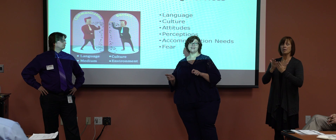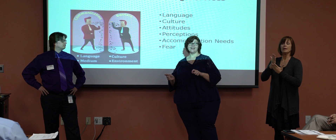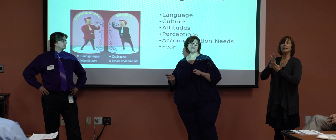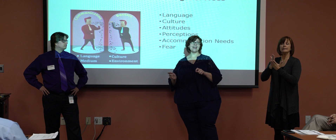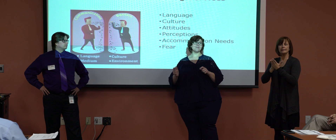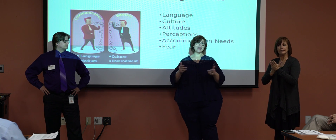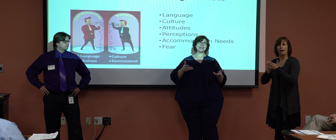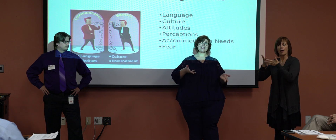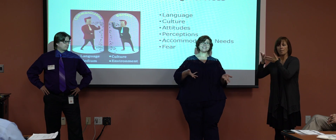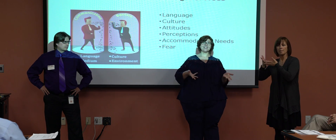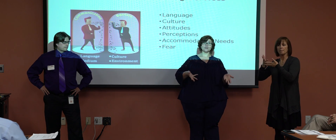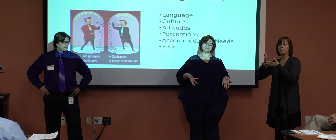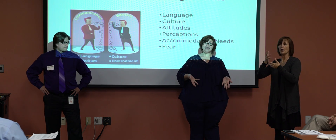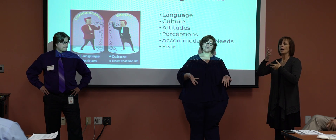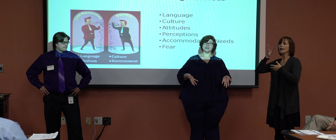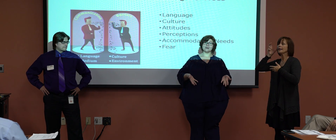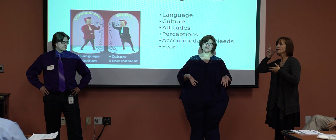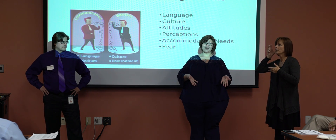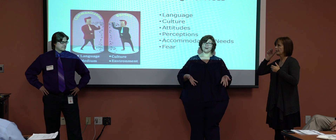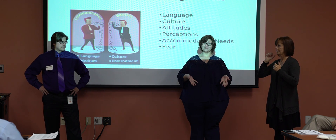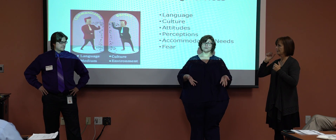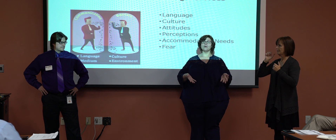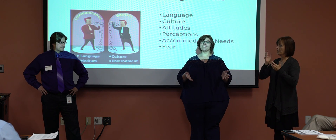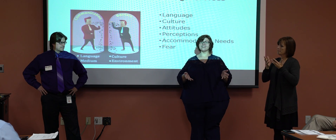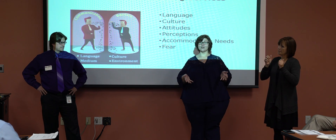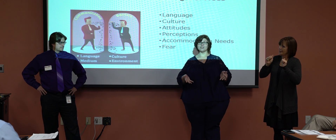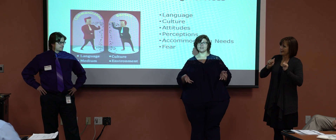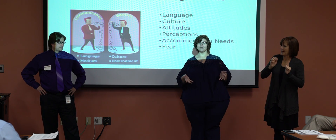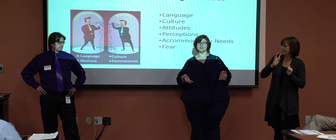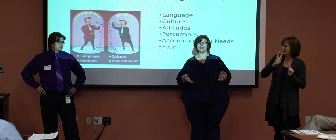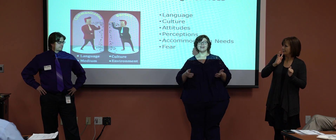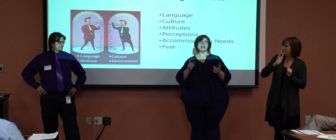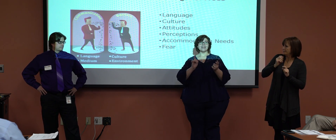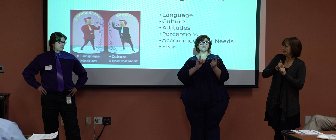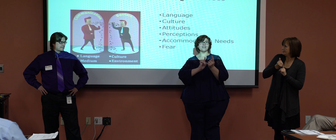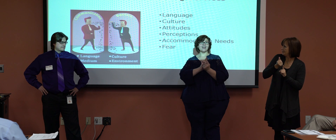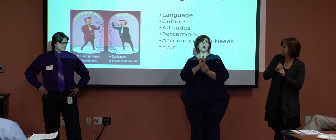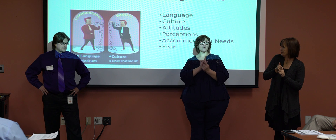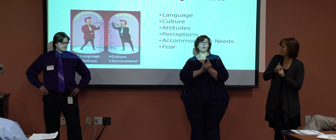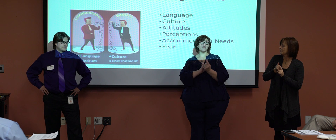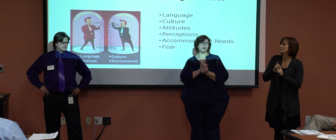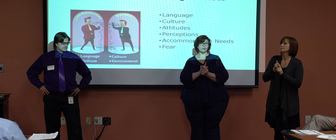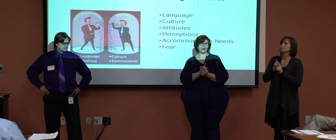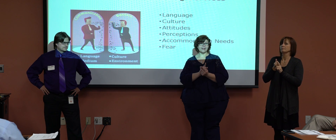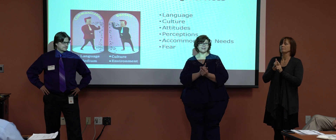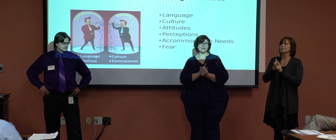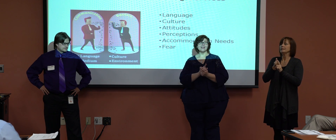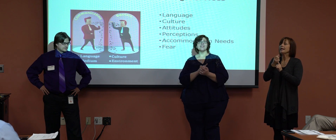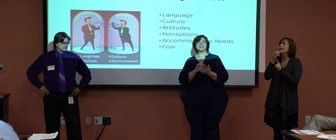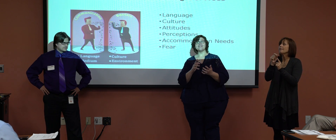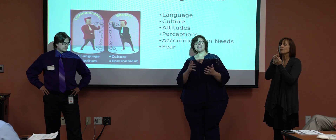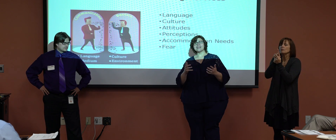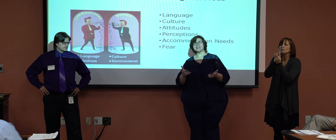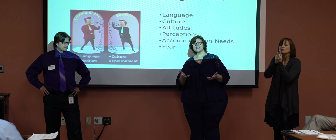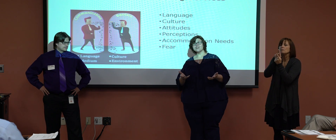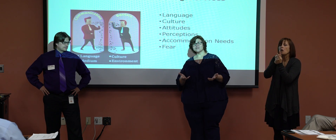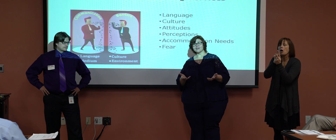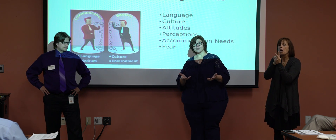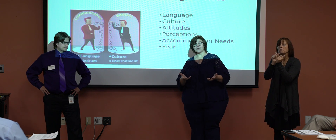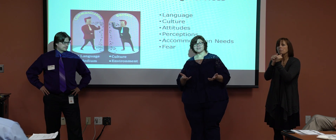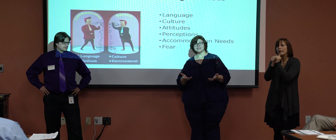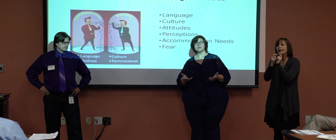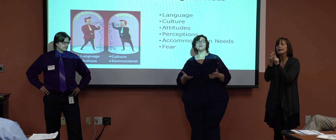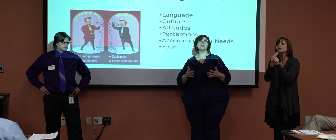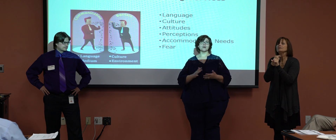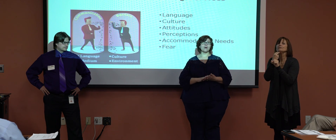hearing. They can still speak for themselves when they so choose. If they are one-on-one, then they can use